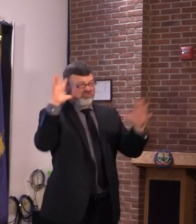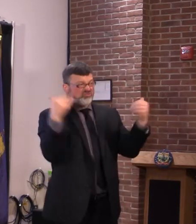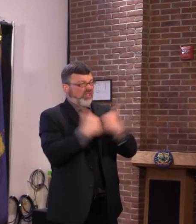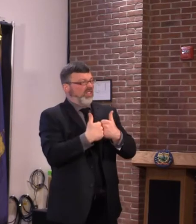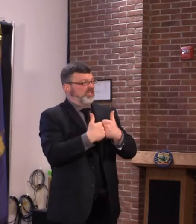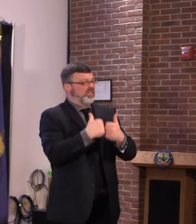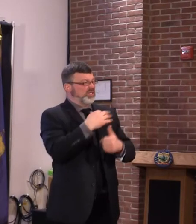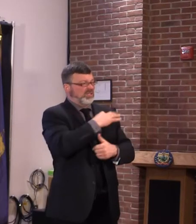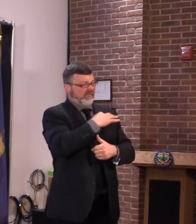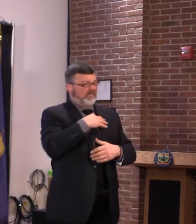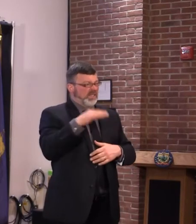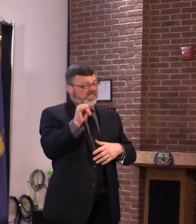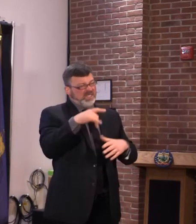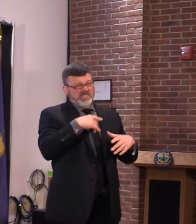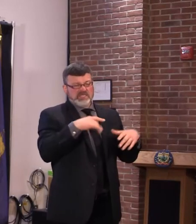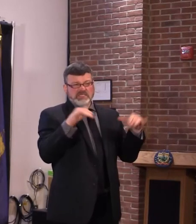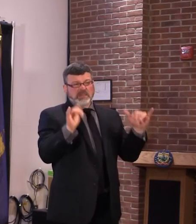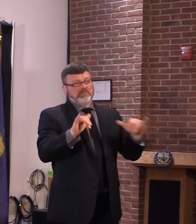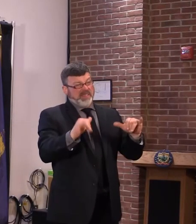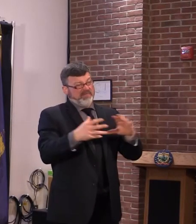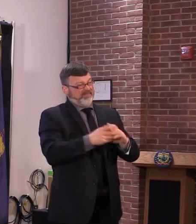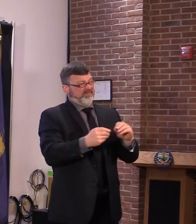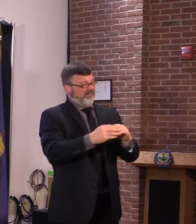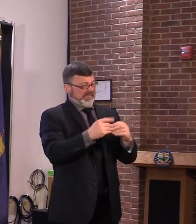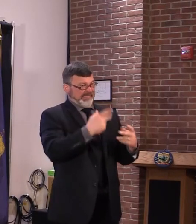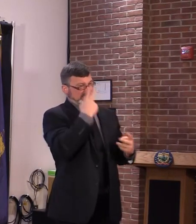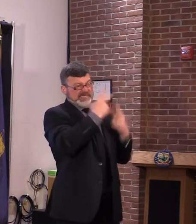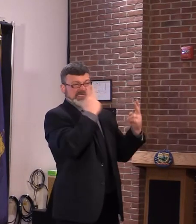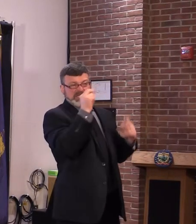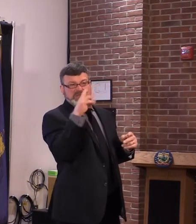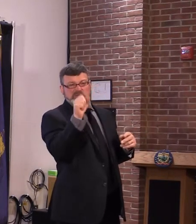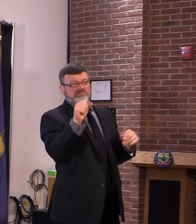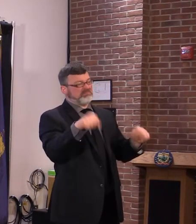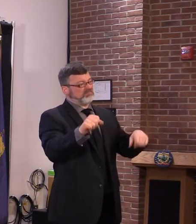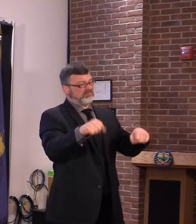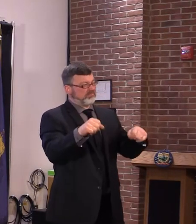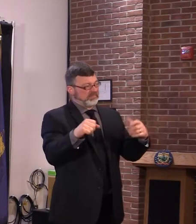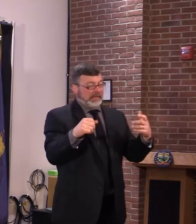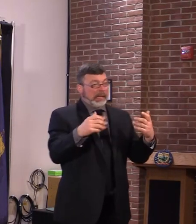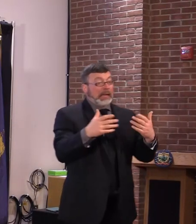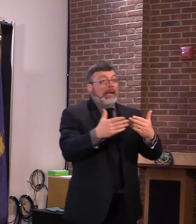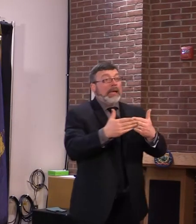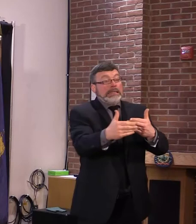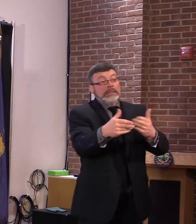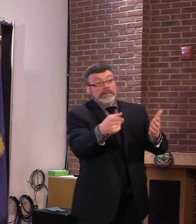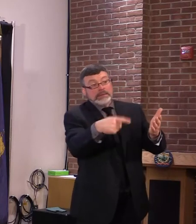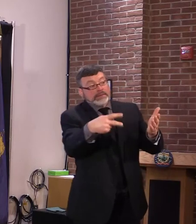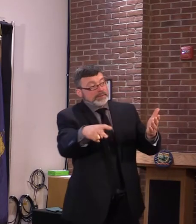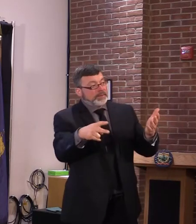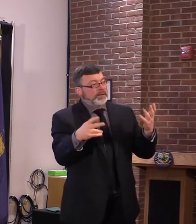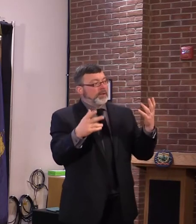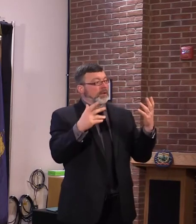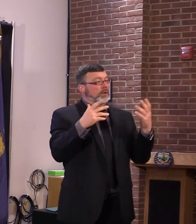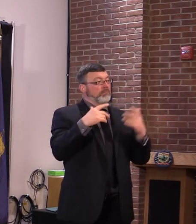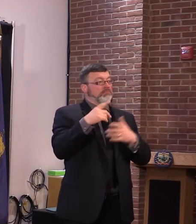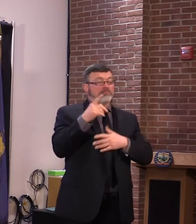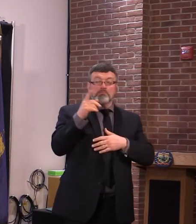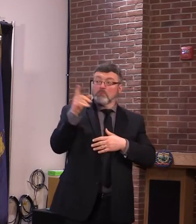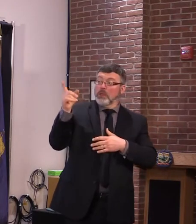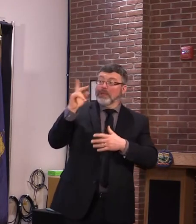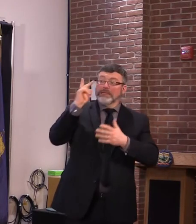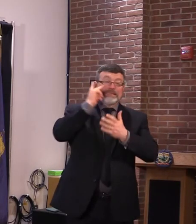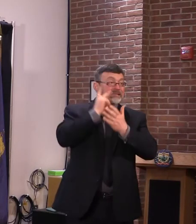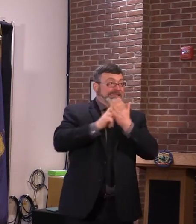along throughout the pandemic and especially over the last few weeks. But I'll let Secretary Samuelson expand upon that.